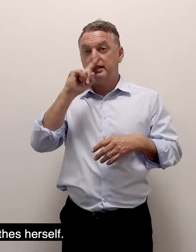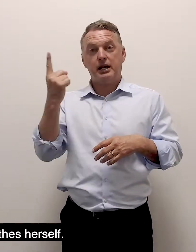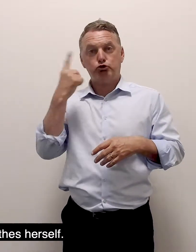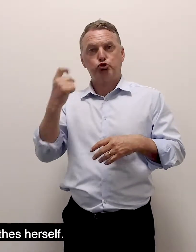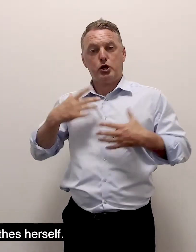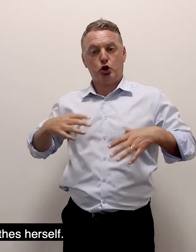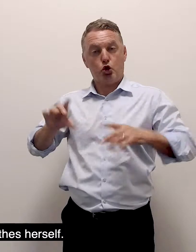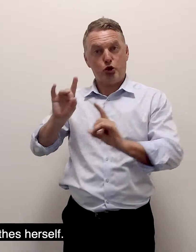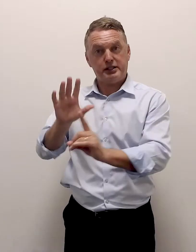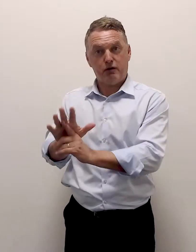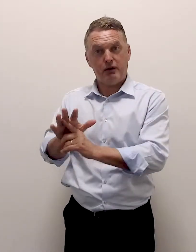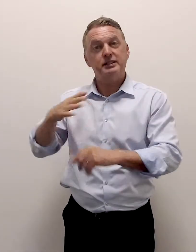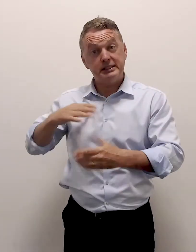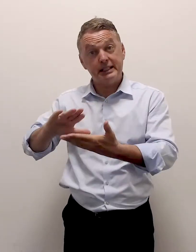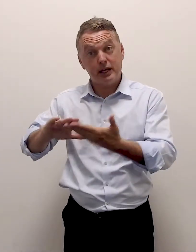on clothes herself.